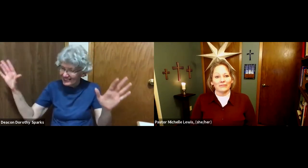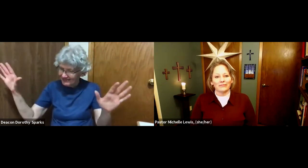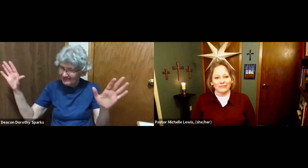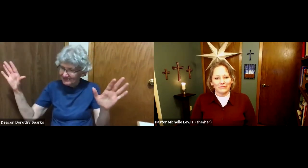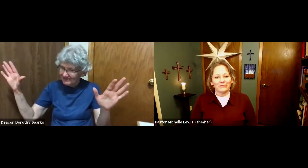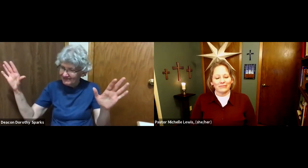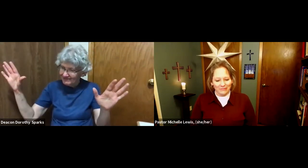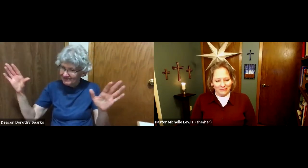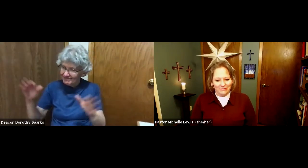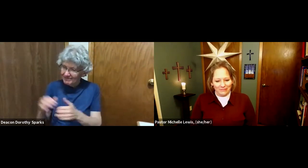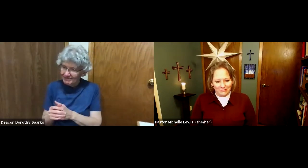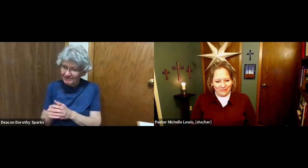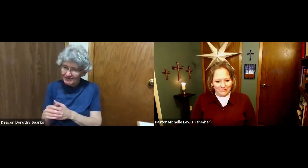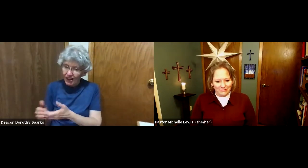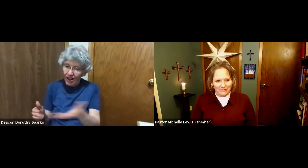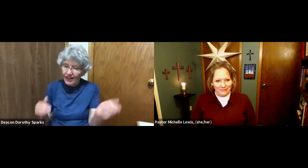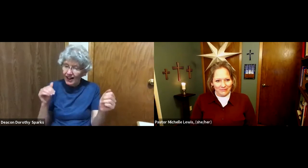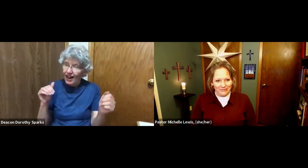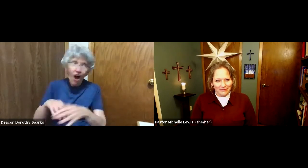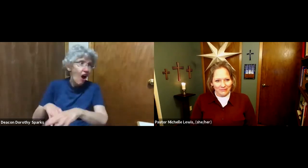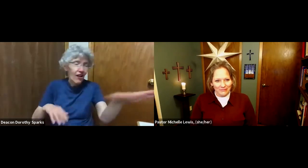will be filled with your light.